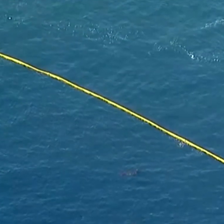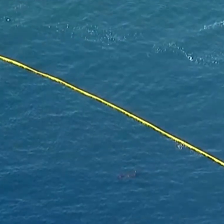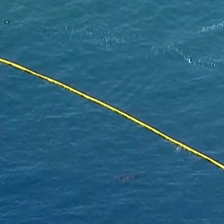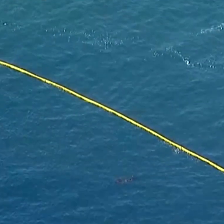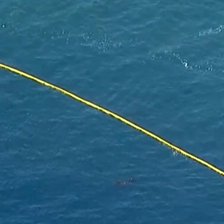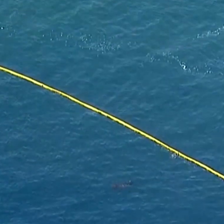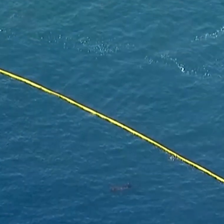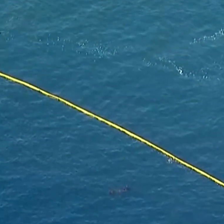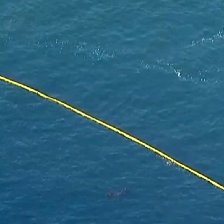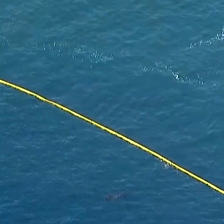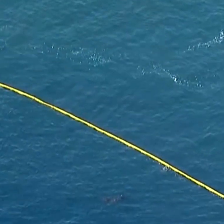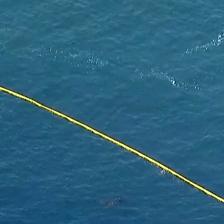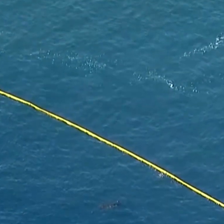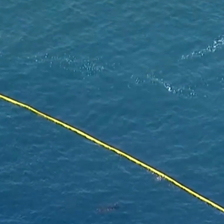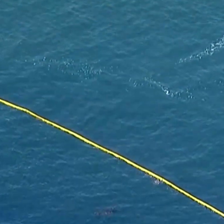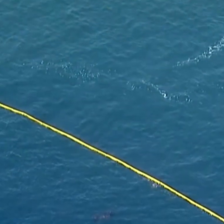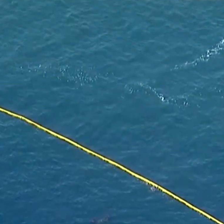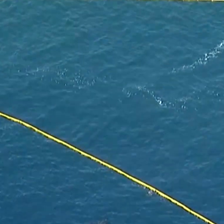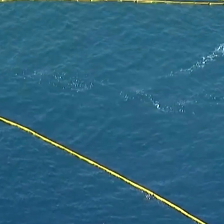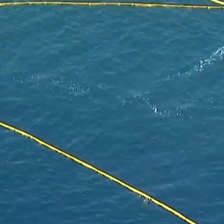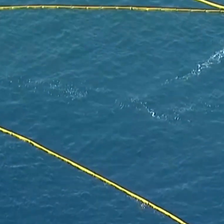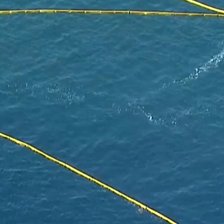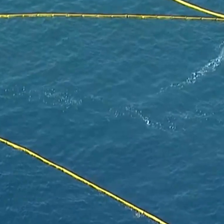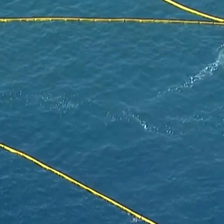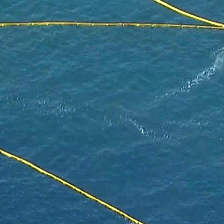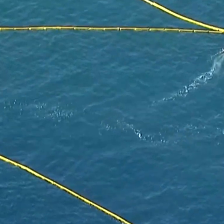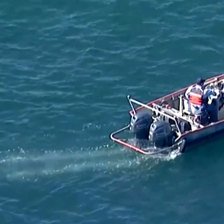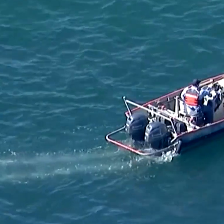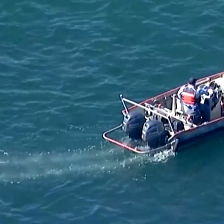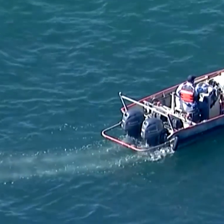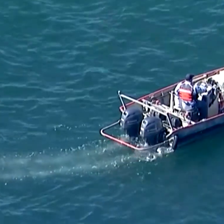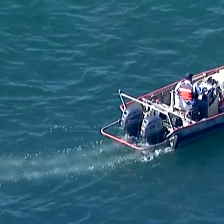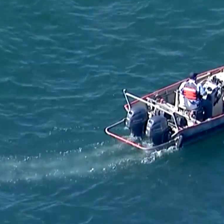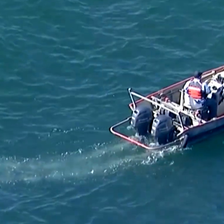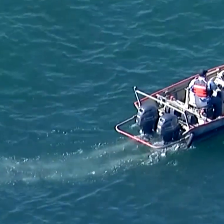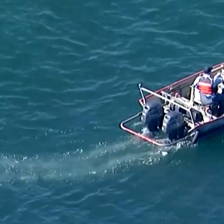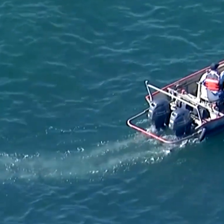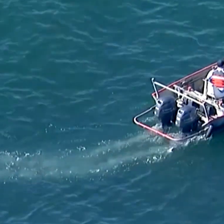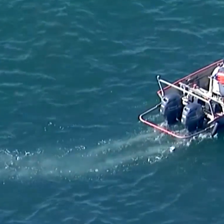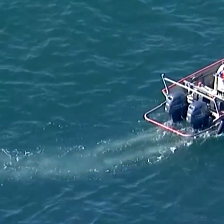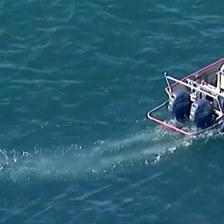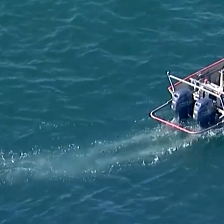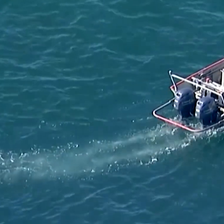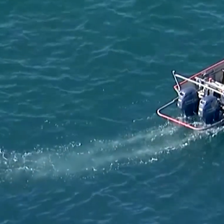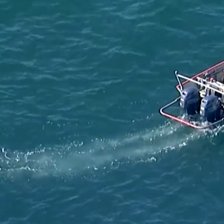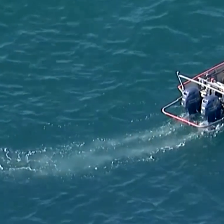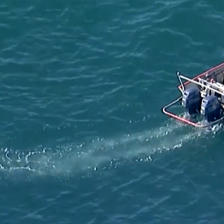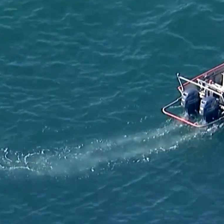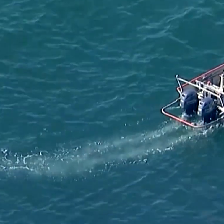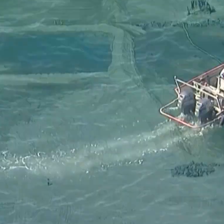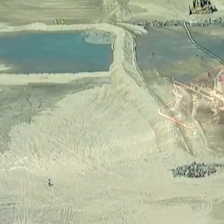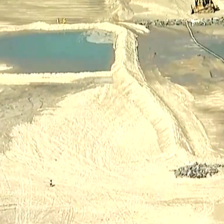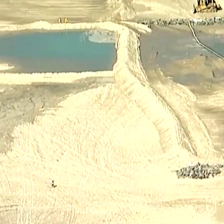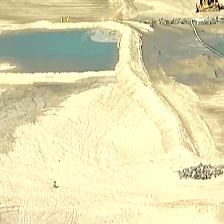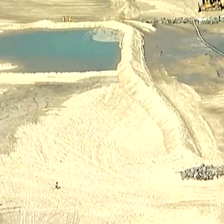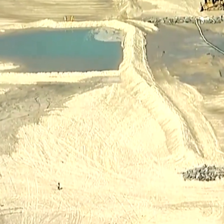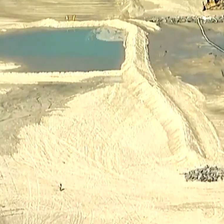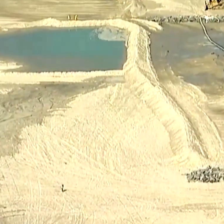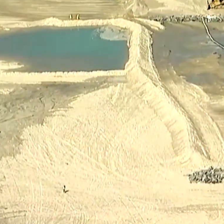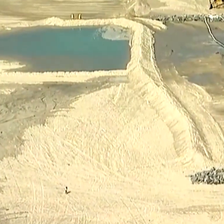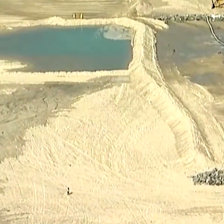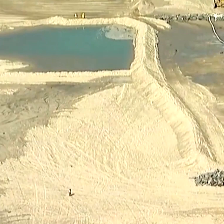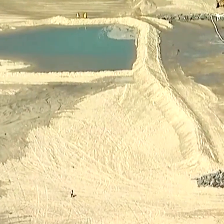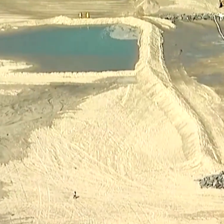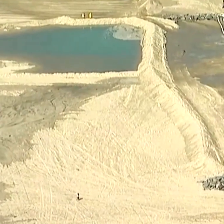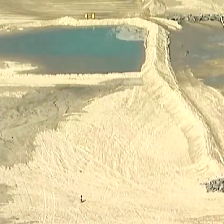feet. What they further located was a 13-inch split in that pipe,